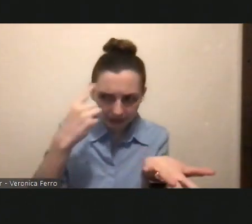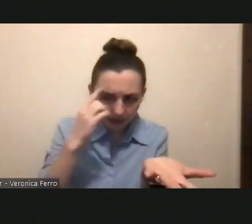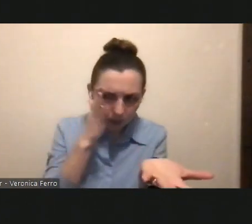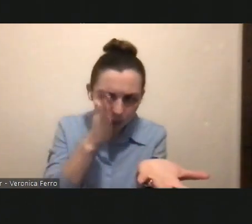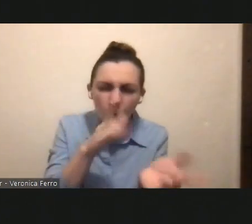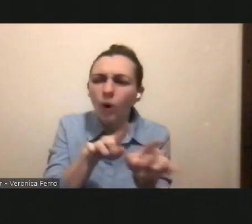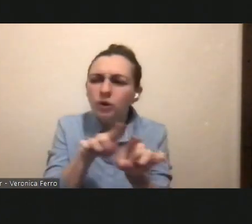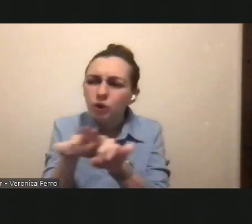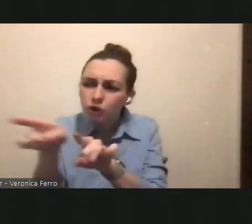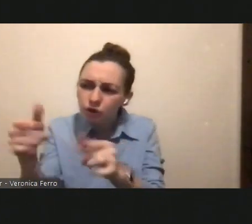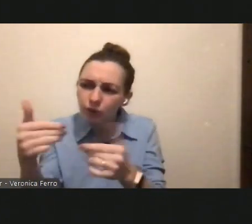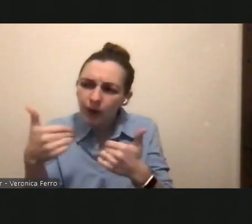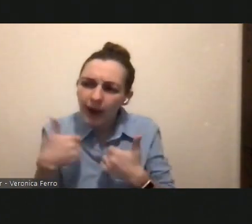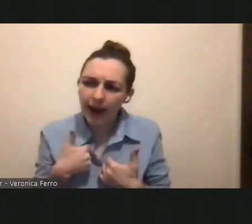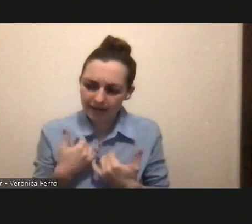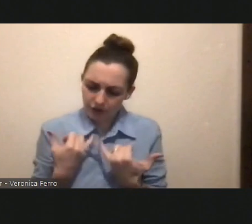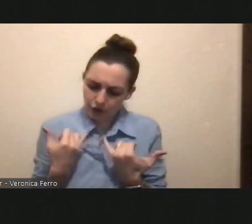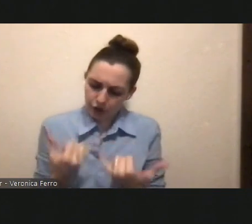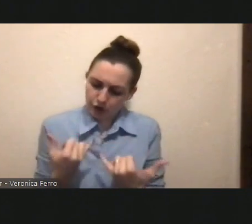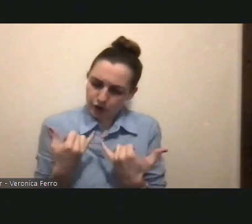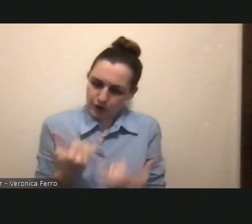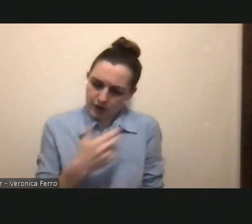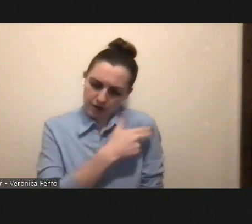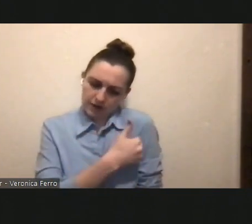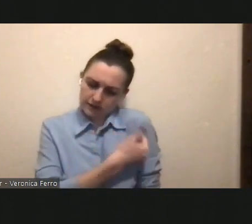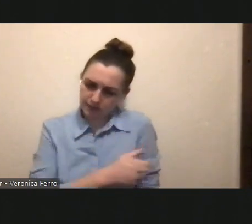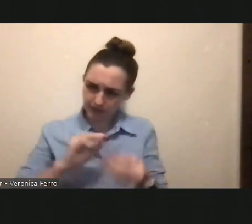bed availability, et cetera? Thank you very much.